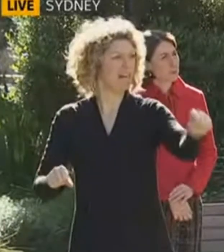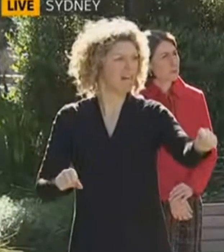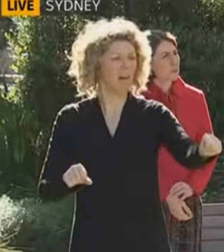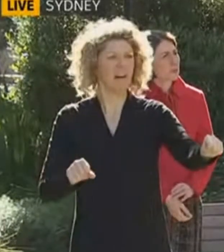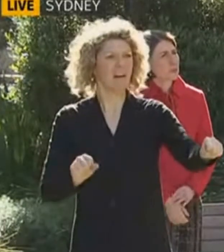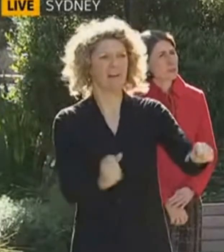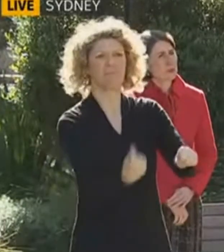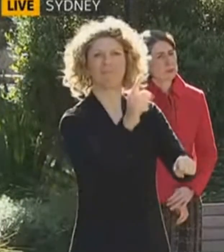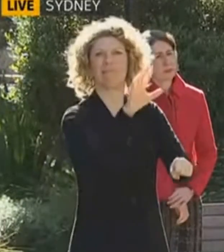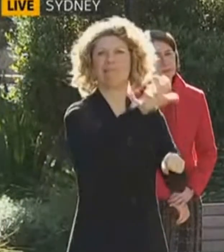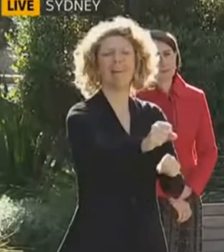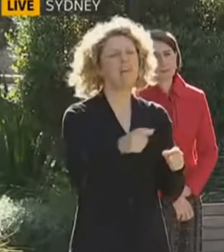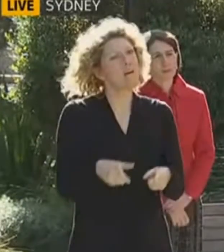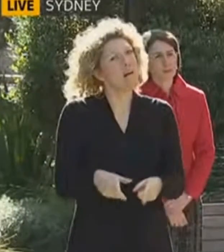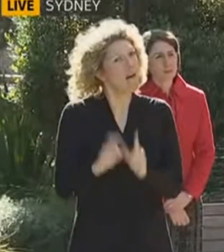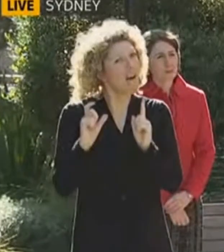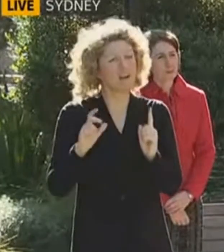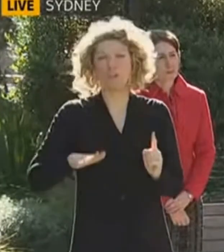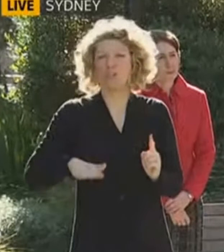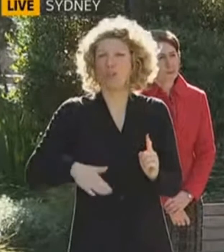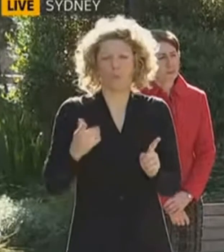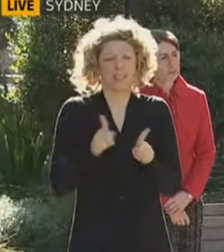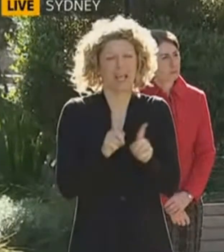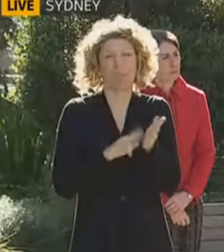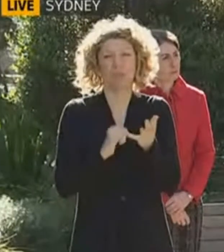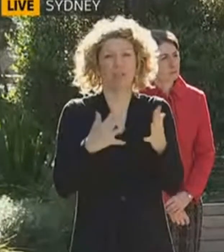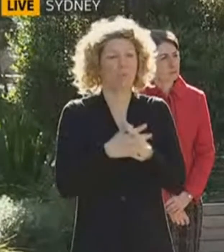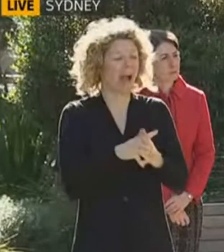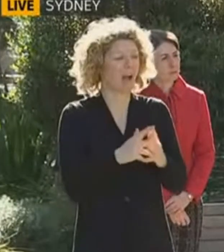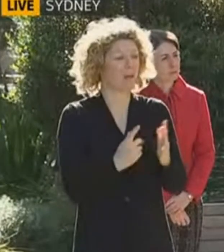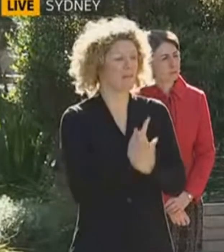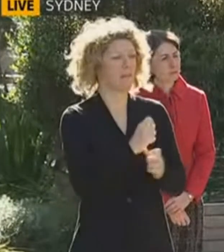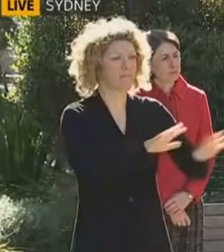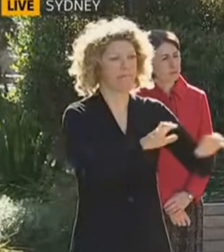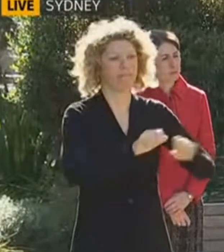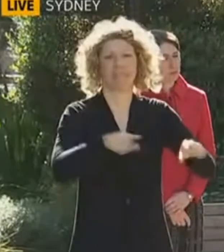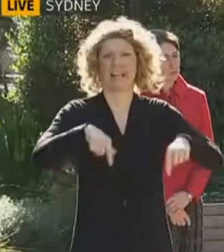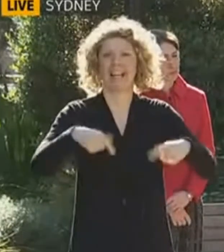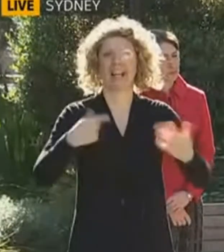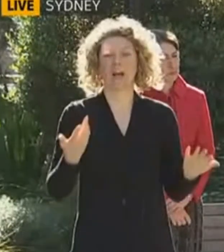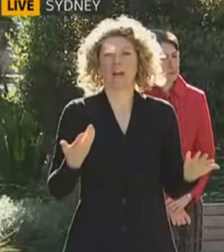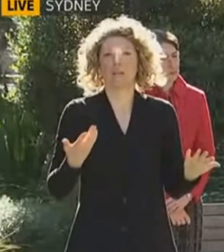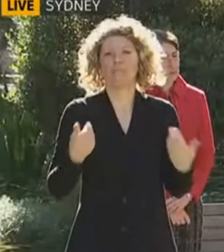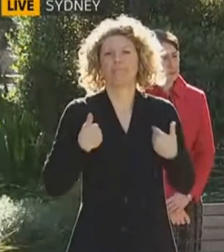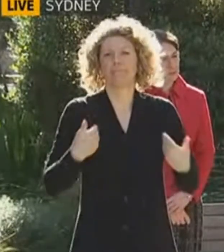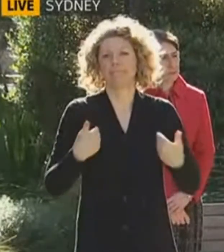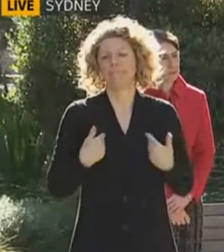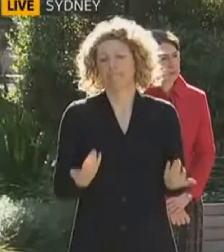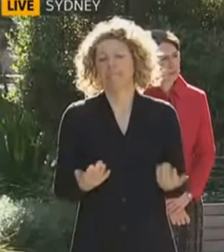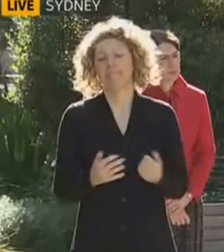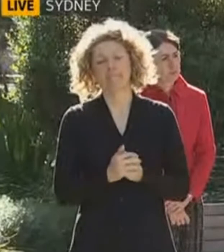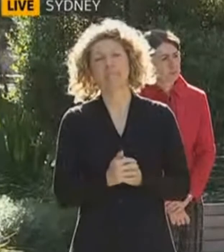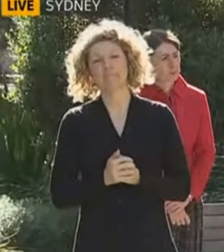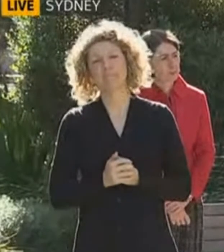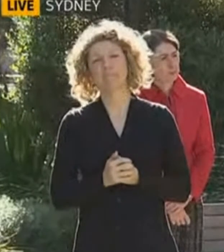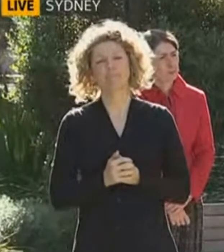seeding of New South Wales. My key message to all members of the community is, regardless of where you've